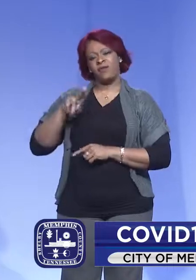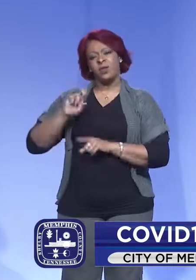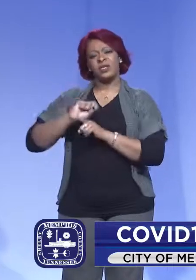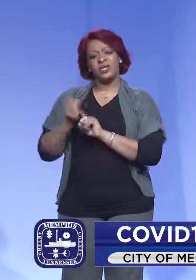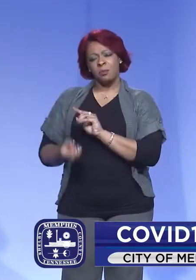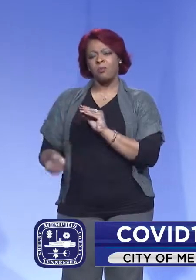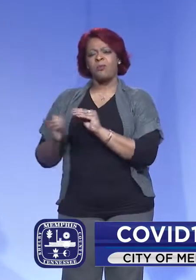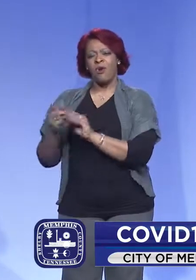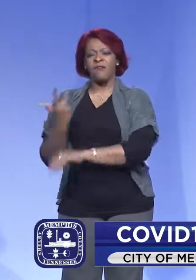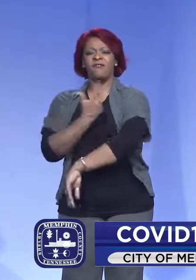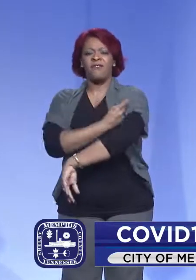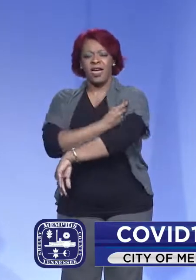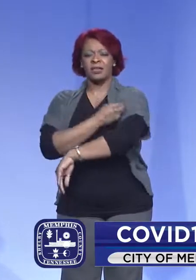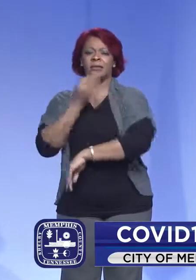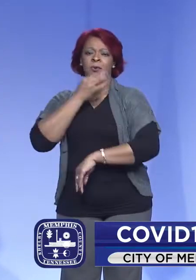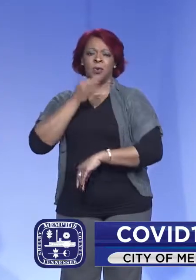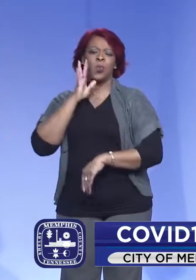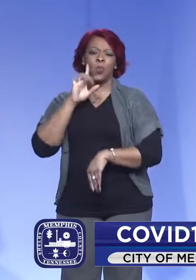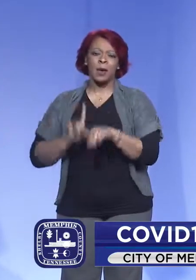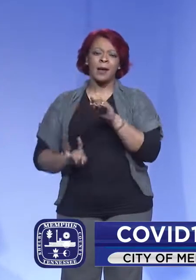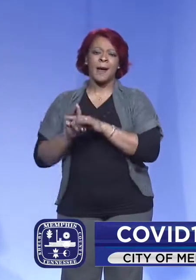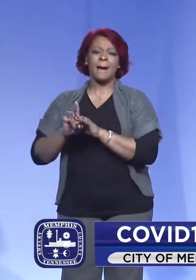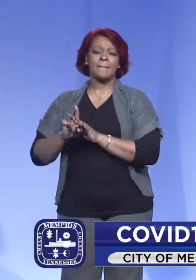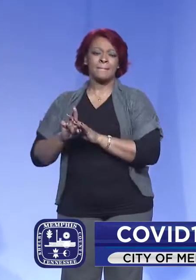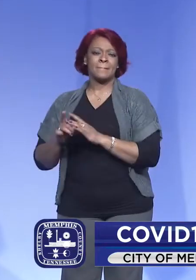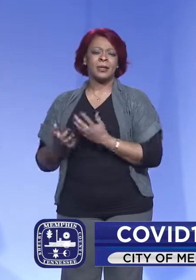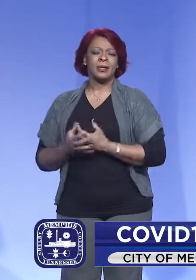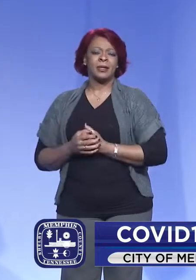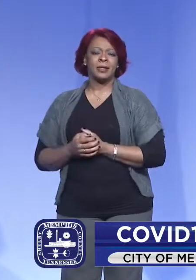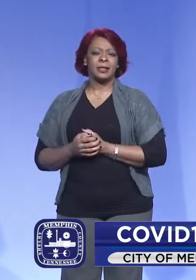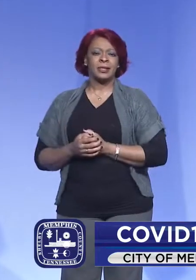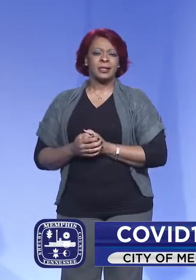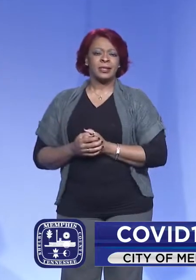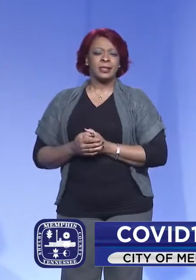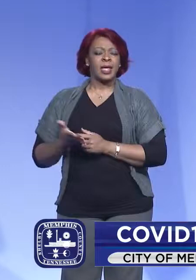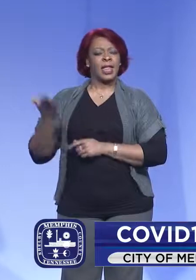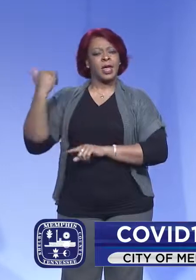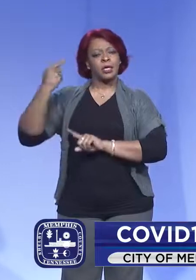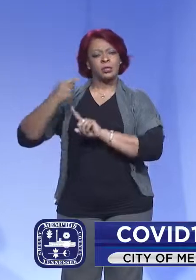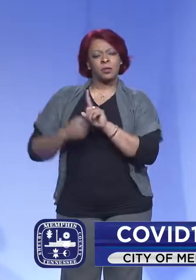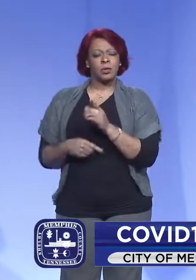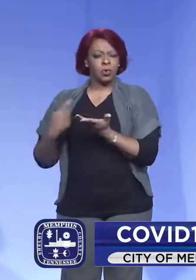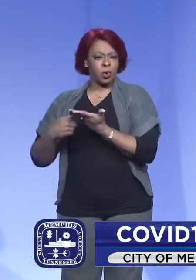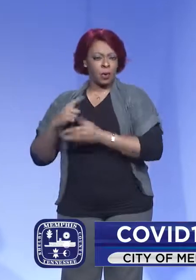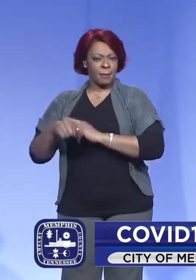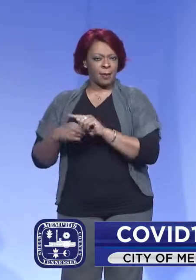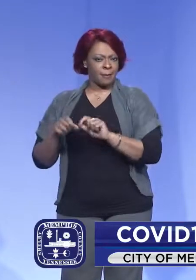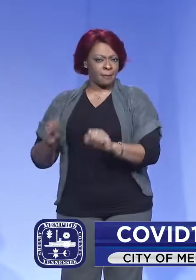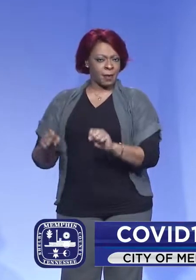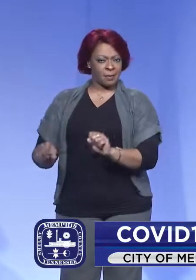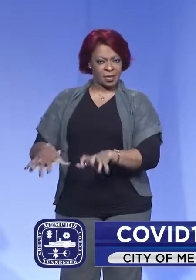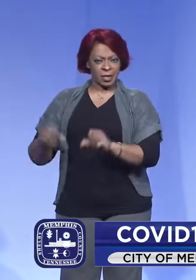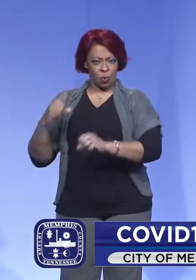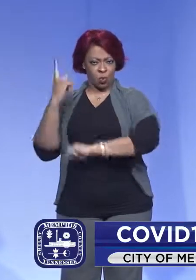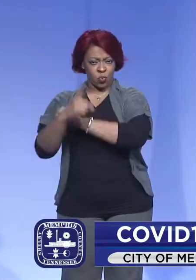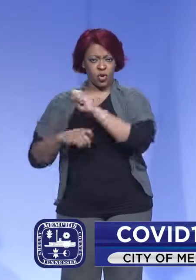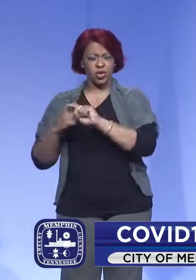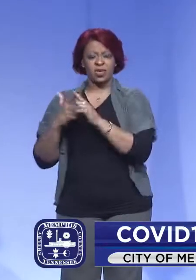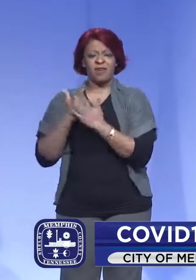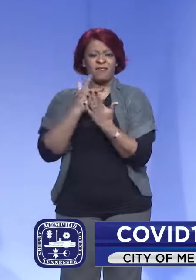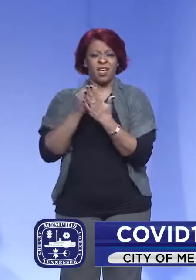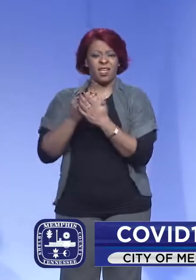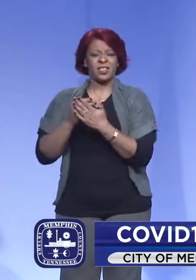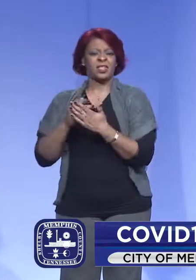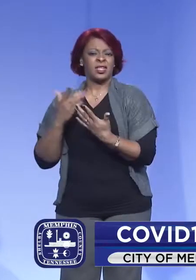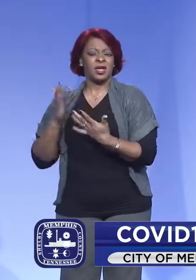More vaccines hopefully will come online soon. I know last month there was talk about it's probably going to take a year to vaccinate the